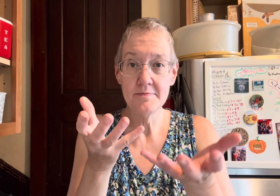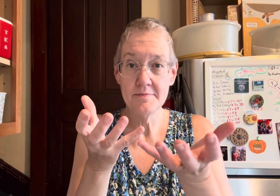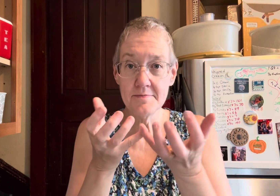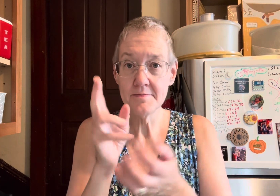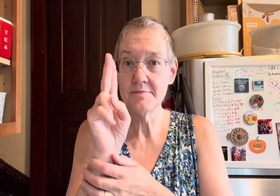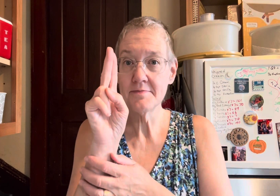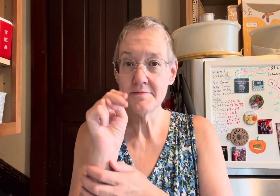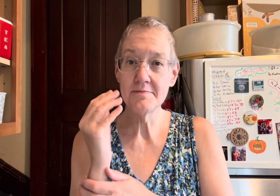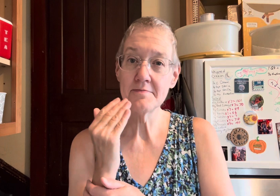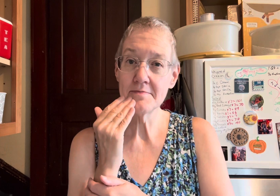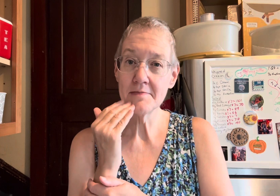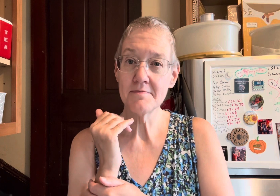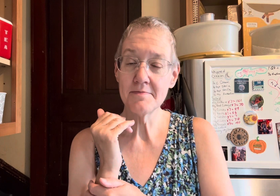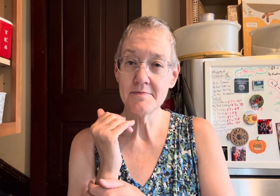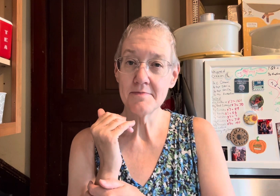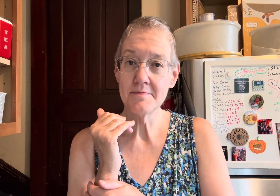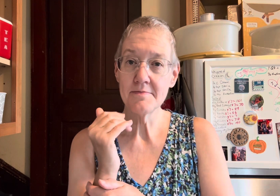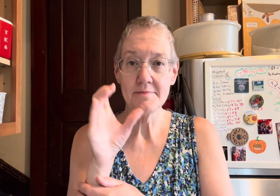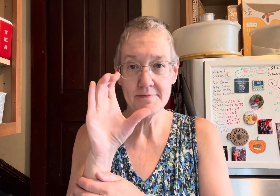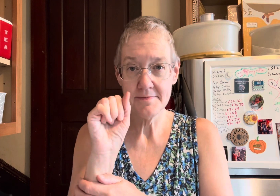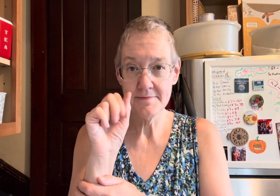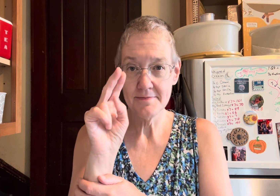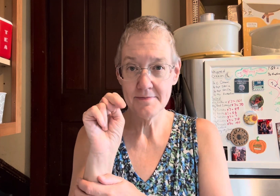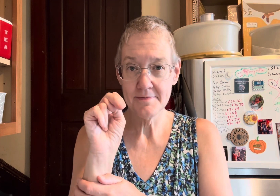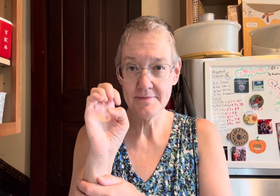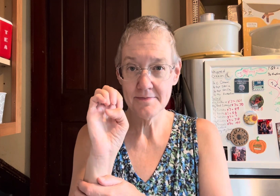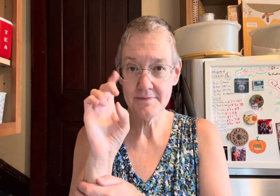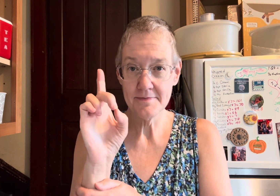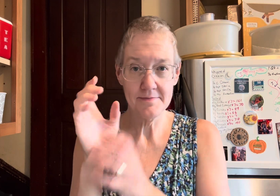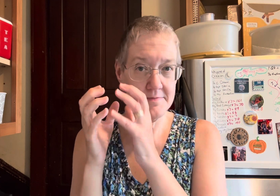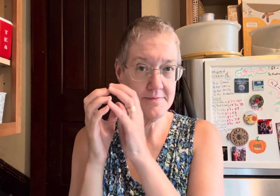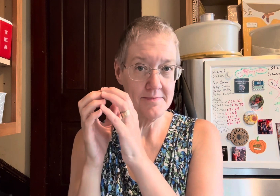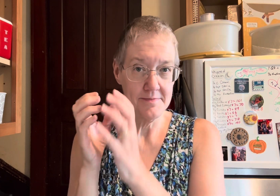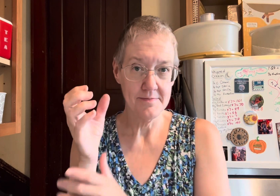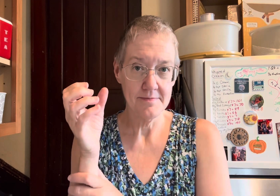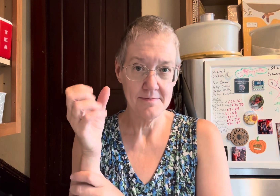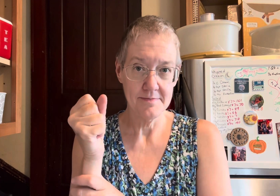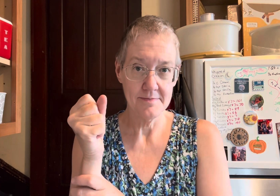You want unsweetened canned coconut milk.